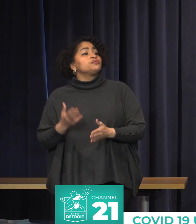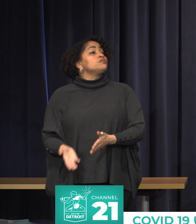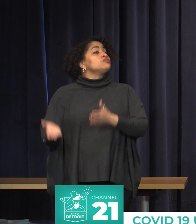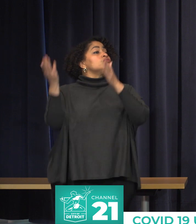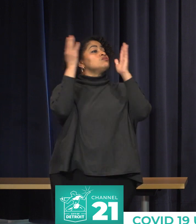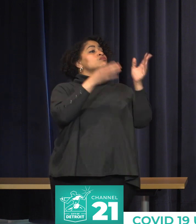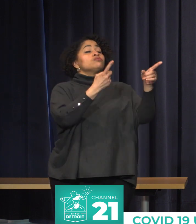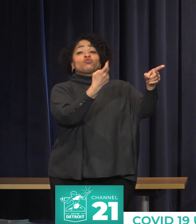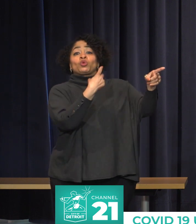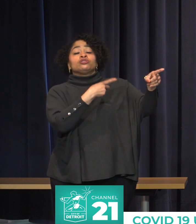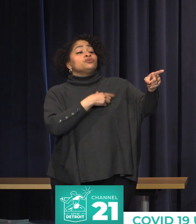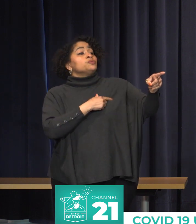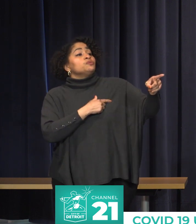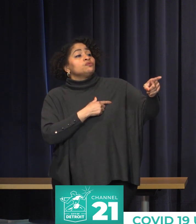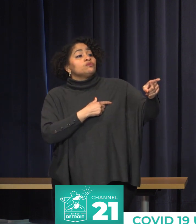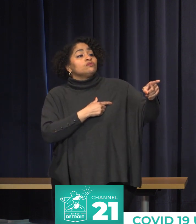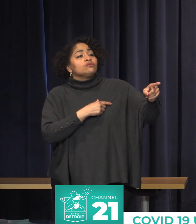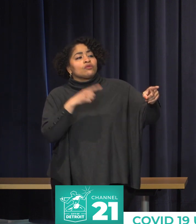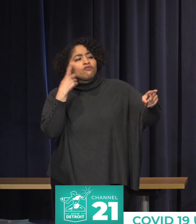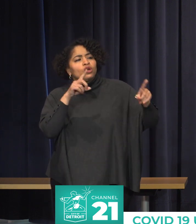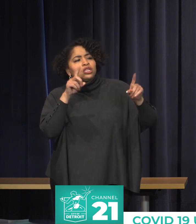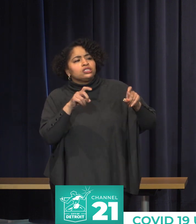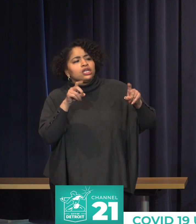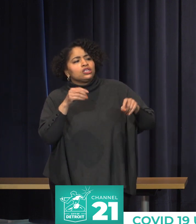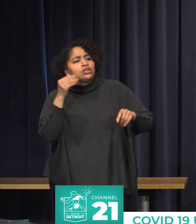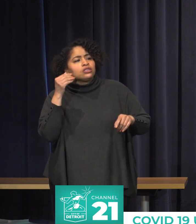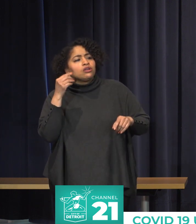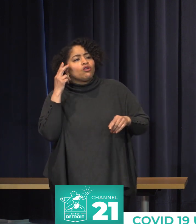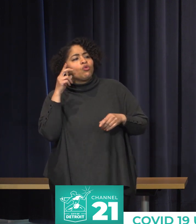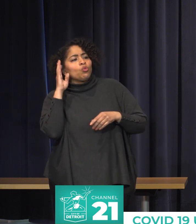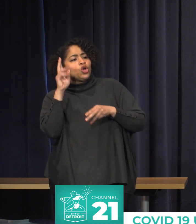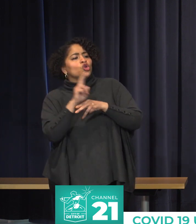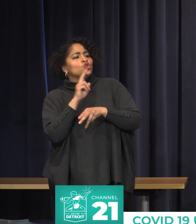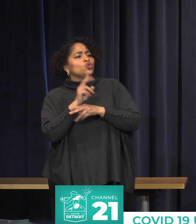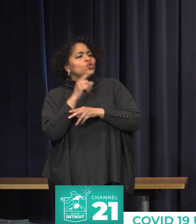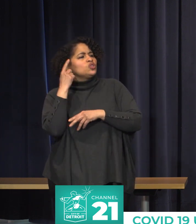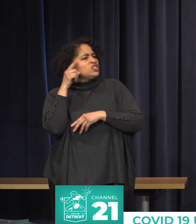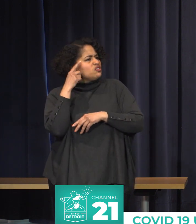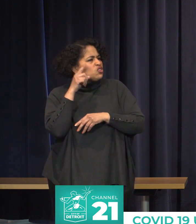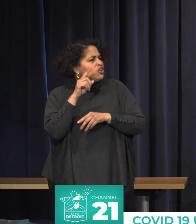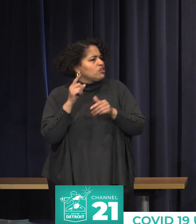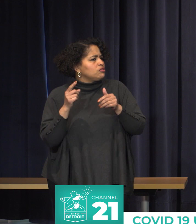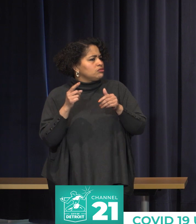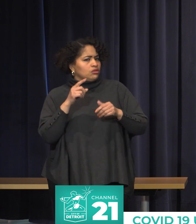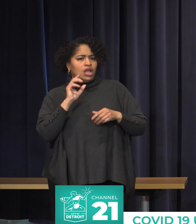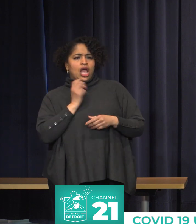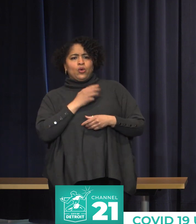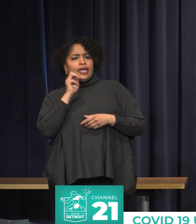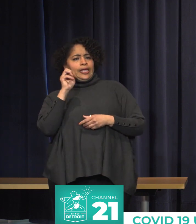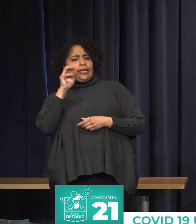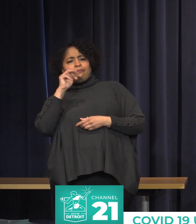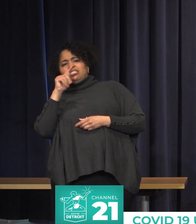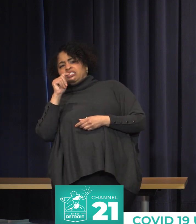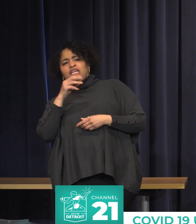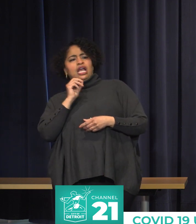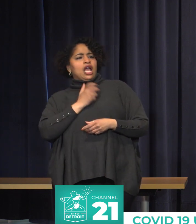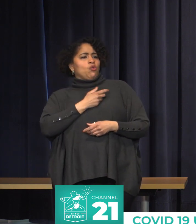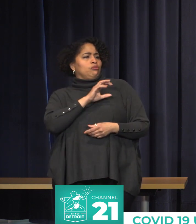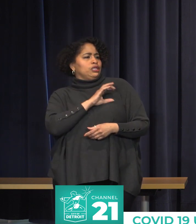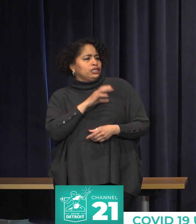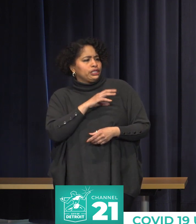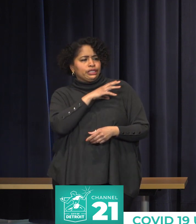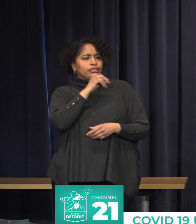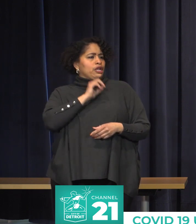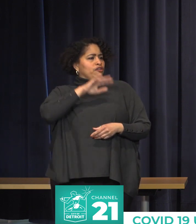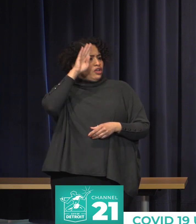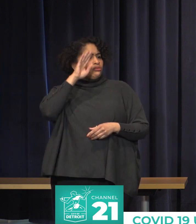So for the average testing, I know that that's going to be really primarily for our first responders. Right. Hope that will soon transfer over